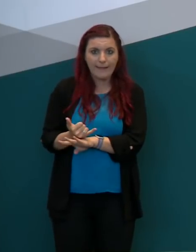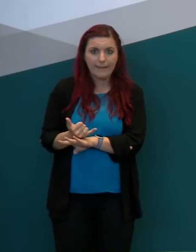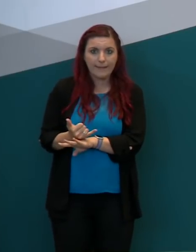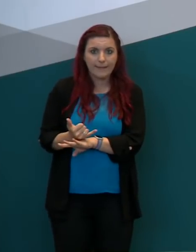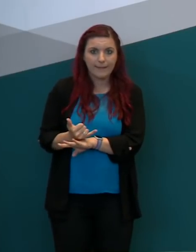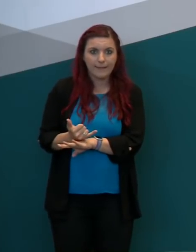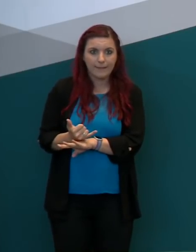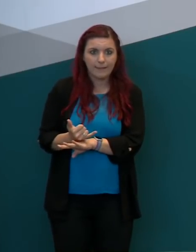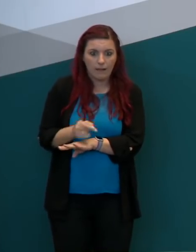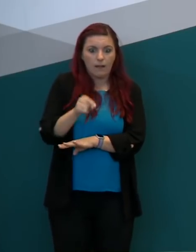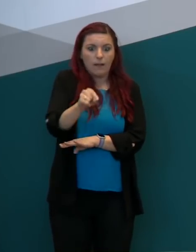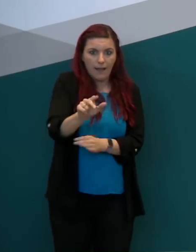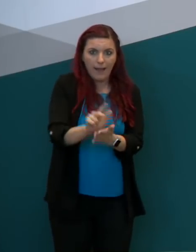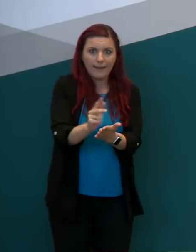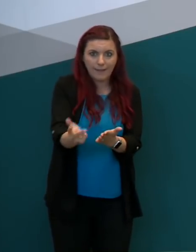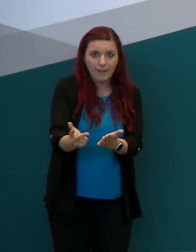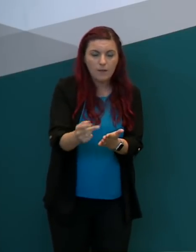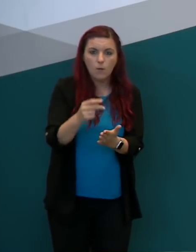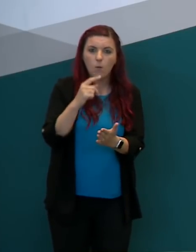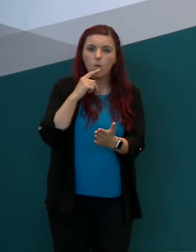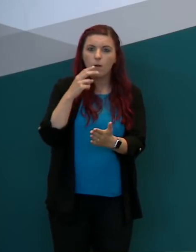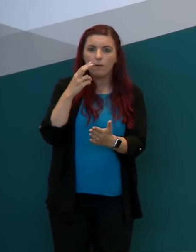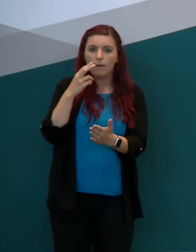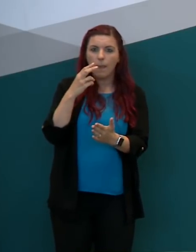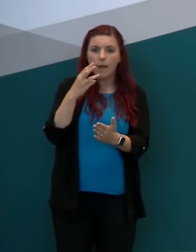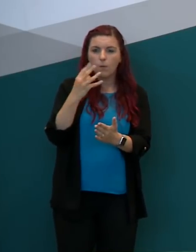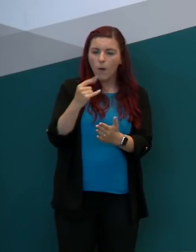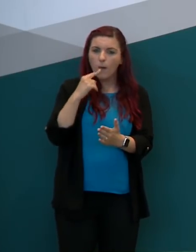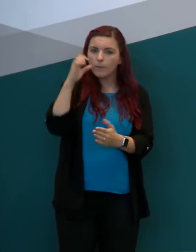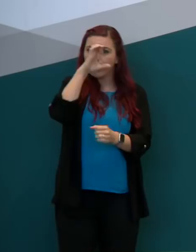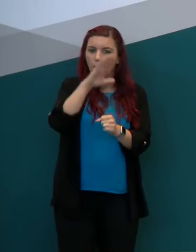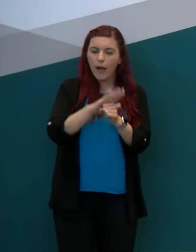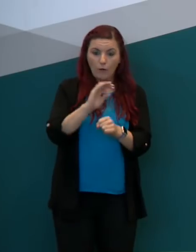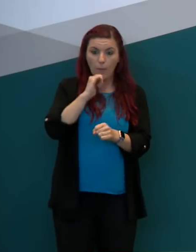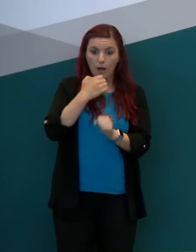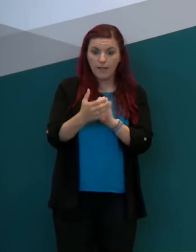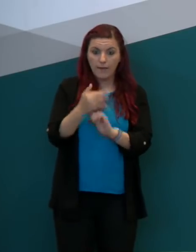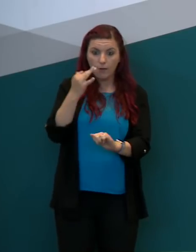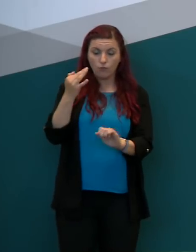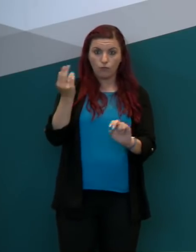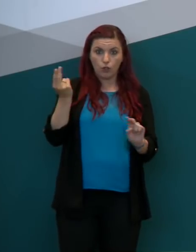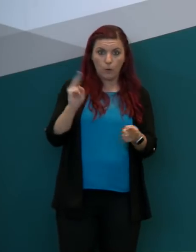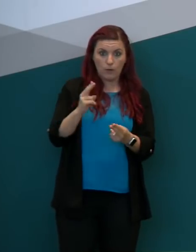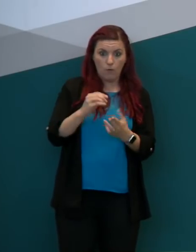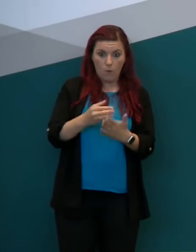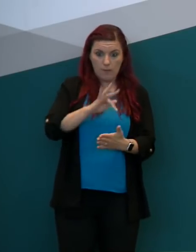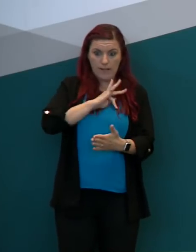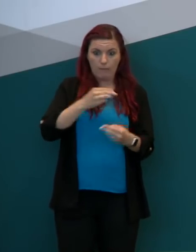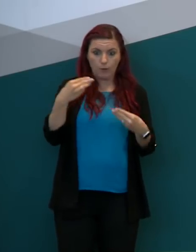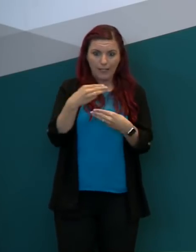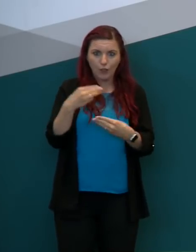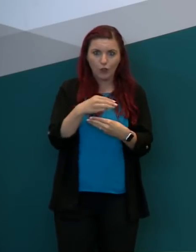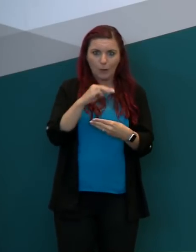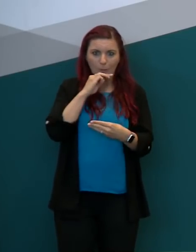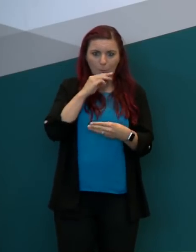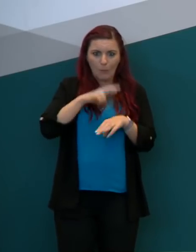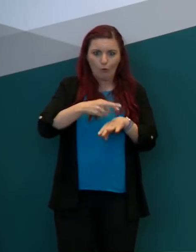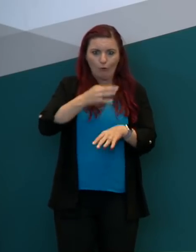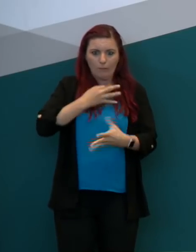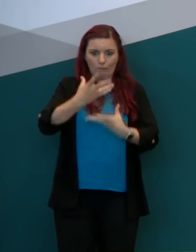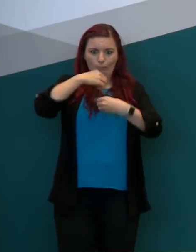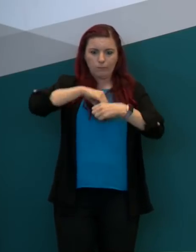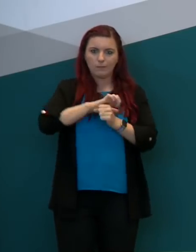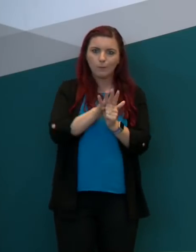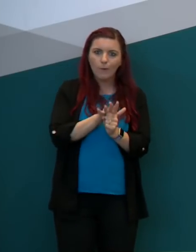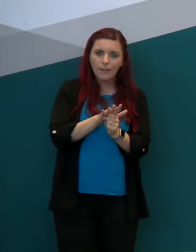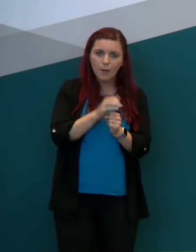behaviour, a drop in the standards that the public has maintained in terms of their own self-protection. We think there's a